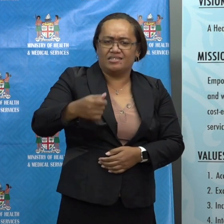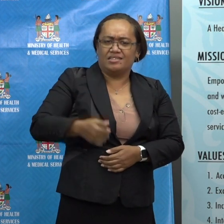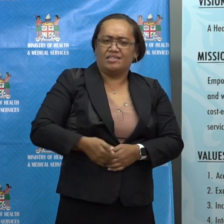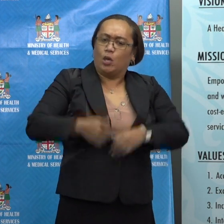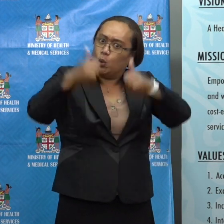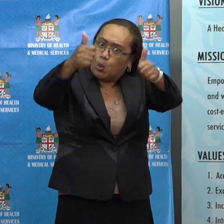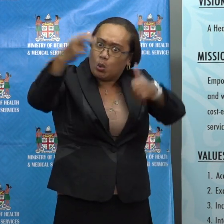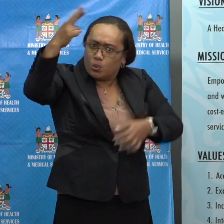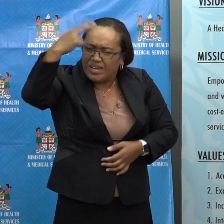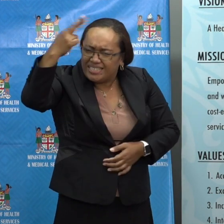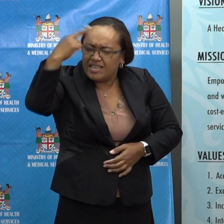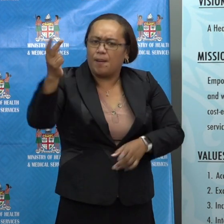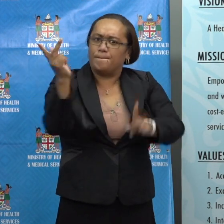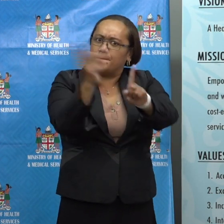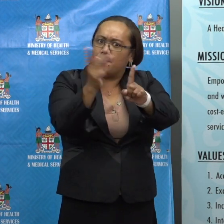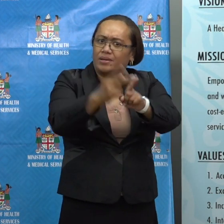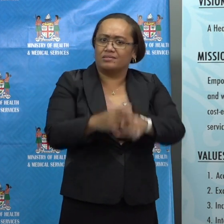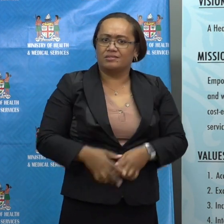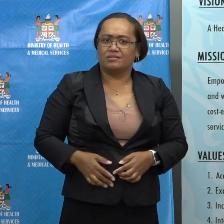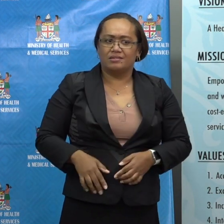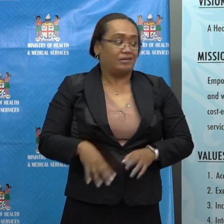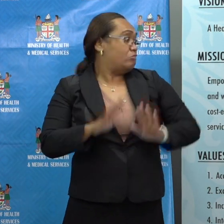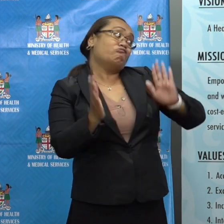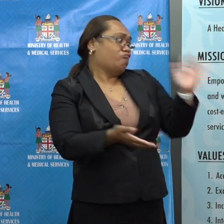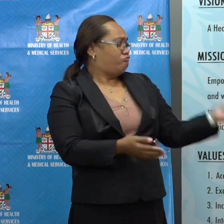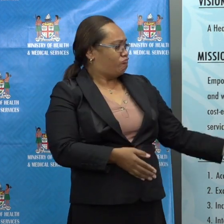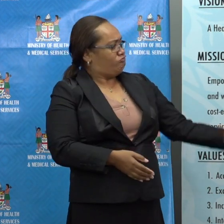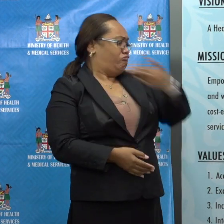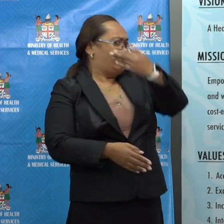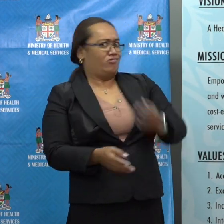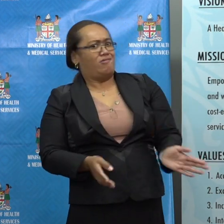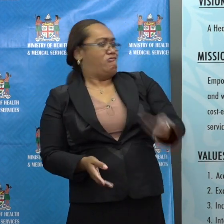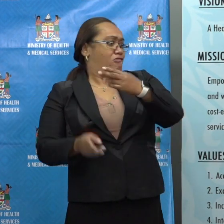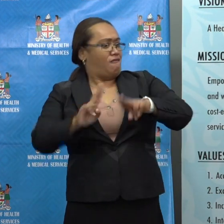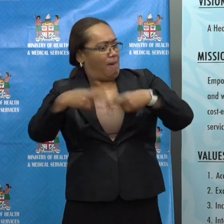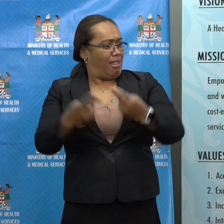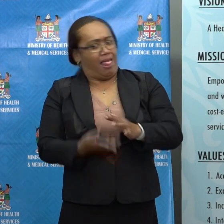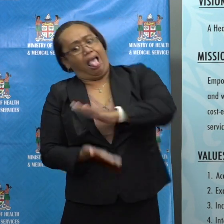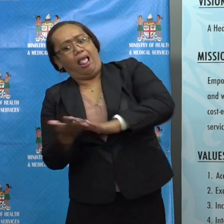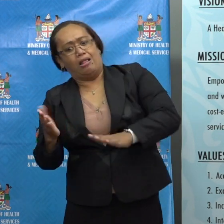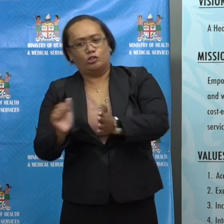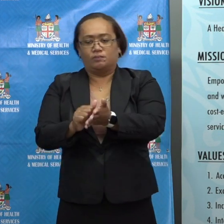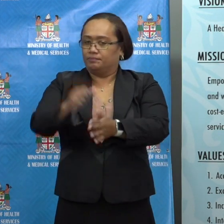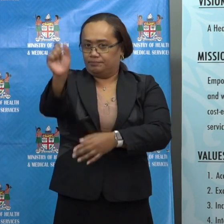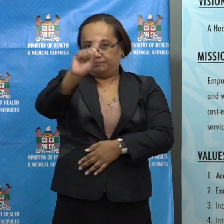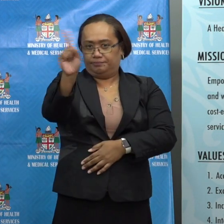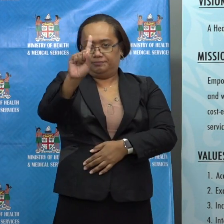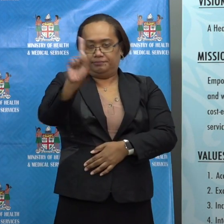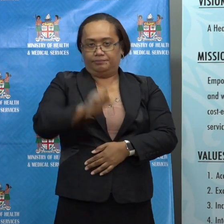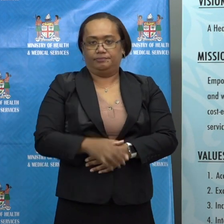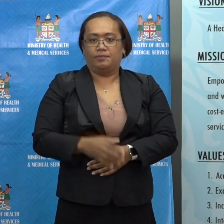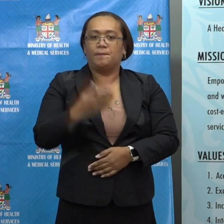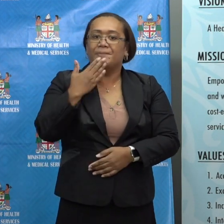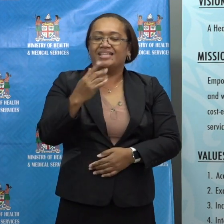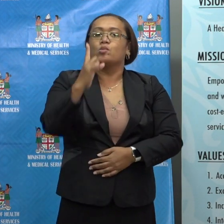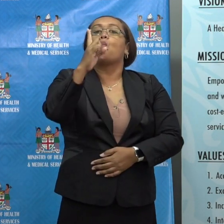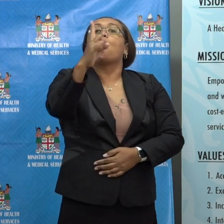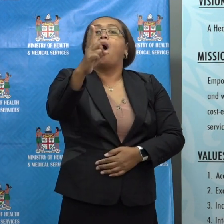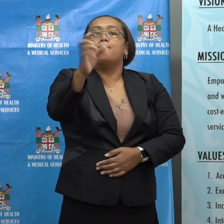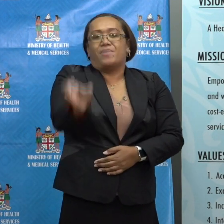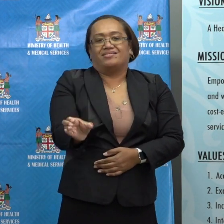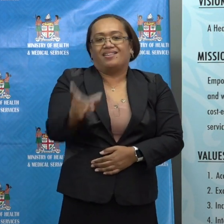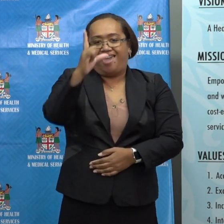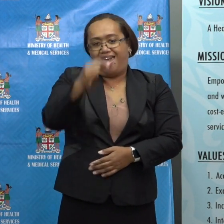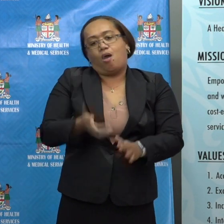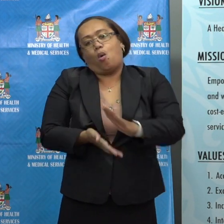to the grocery store, don't take your whole family. Send one person, designate one person to go and do all of your grocery shopping, because we need